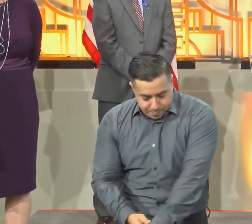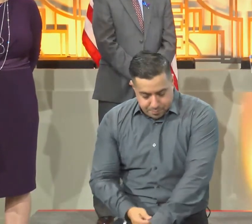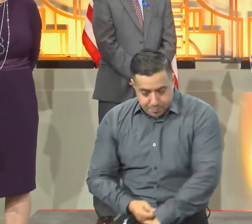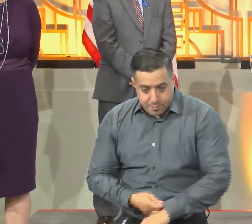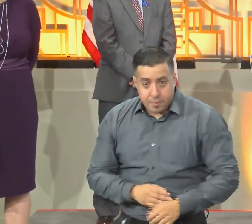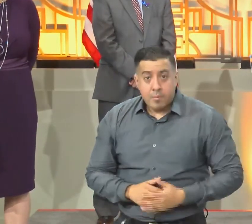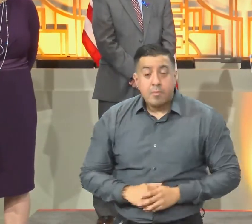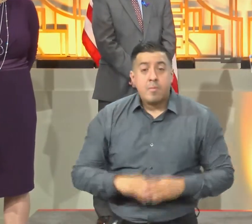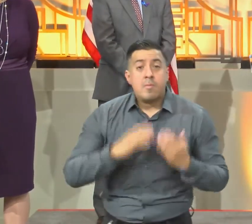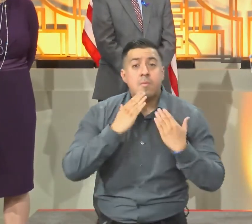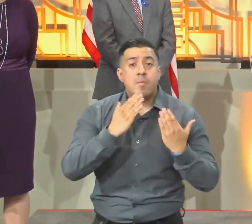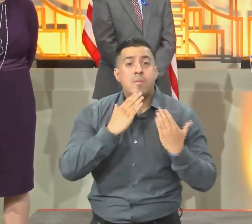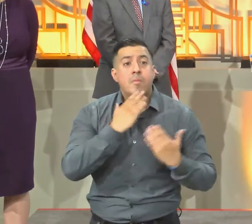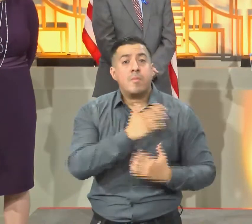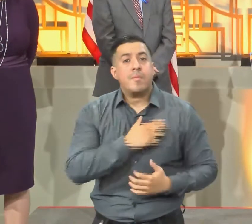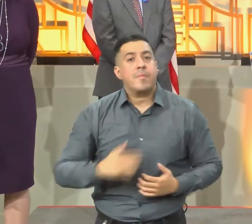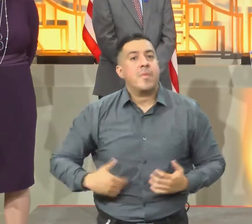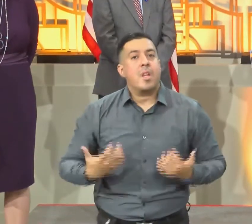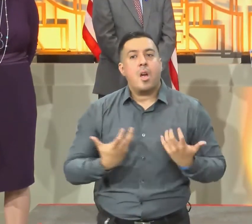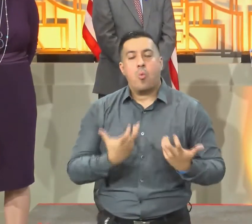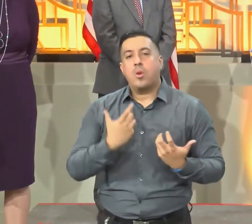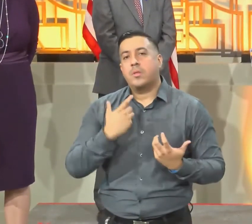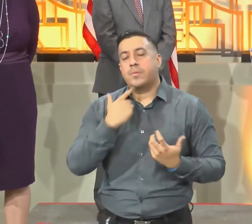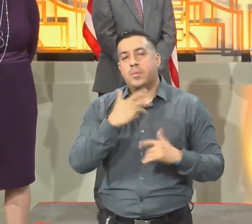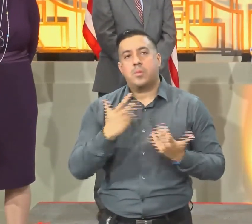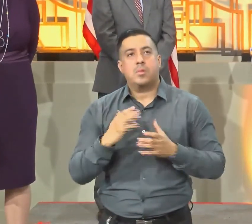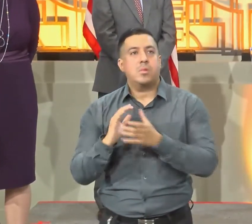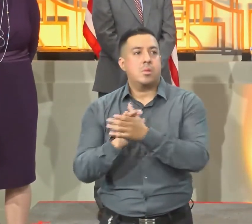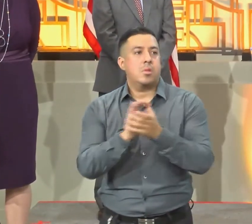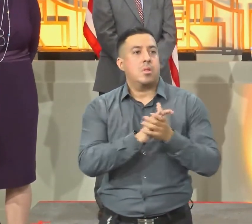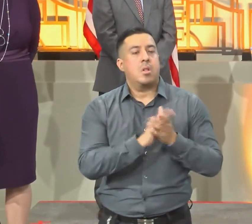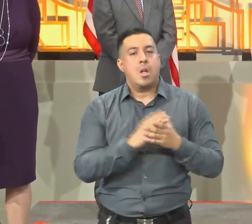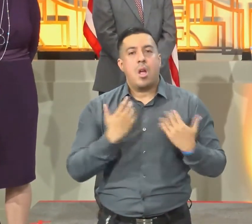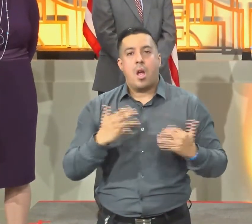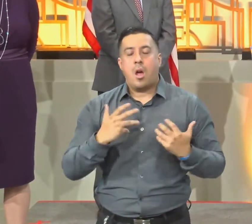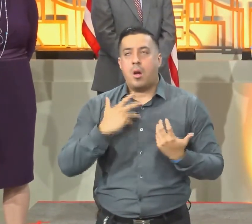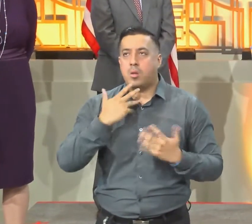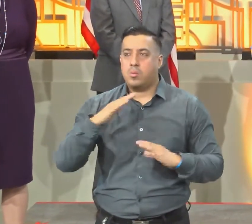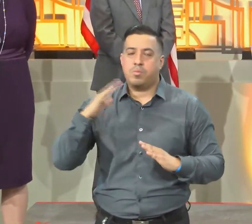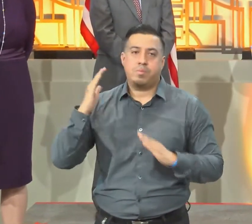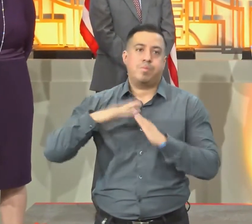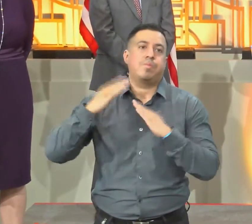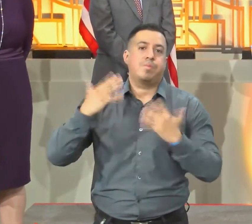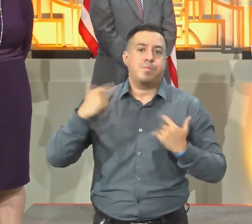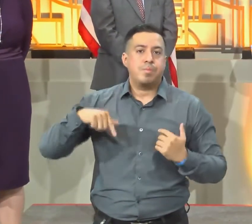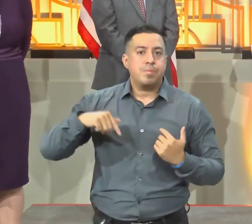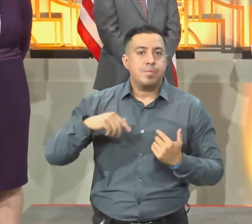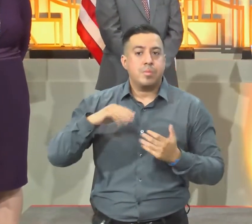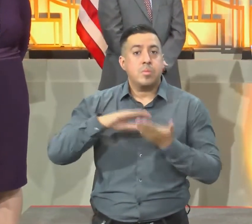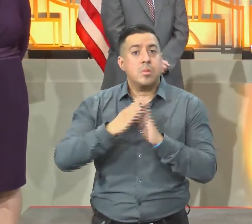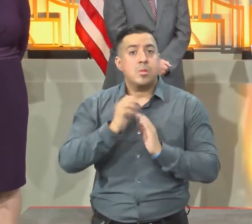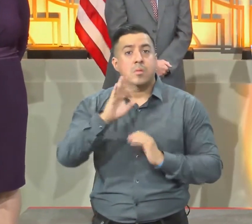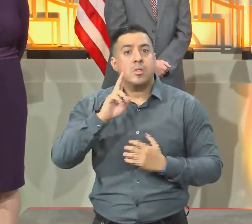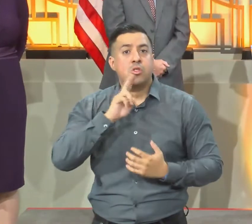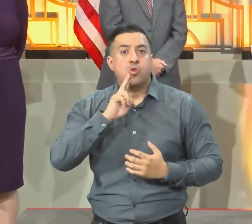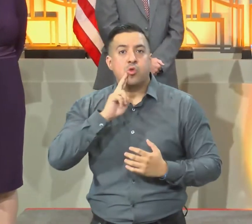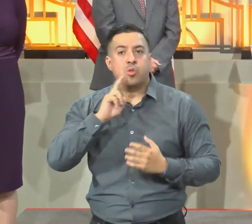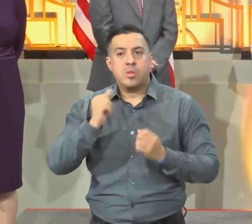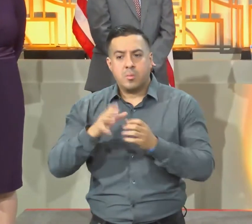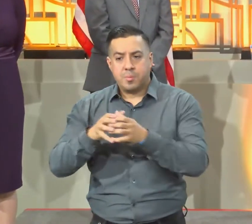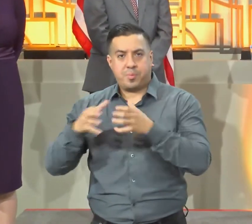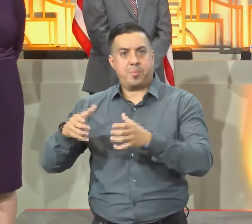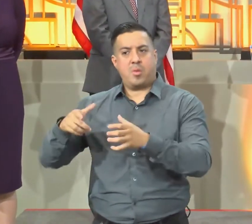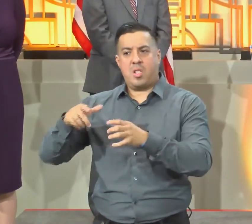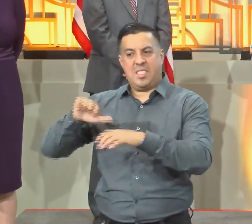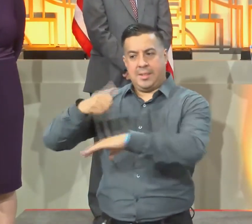Thank you, Mayor. And I'd just like to stop and give a round of applause for how monumental this is, that the City of Houston is expanding in office